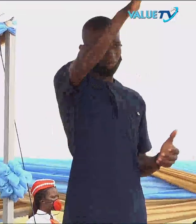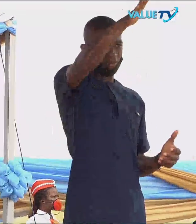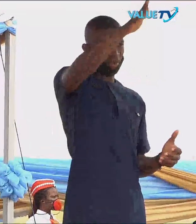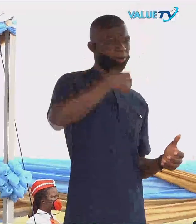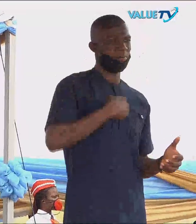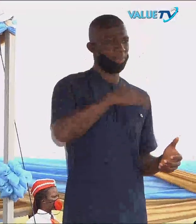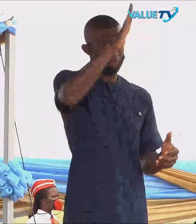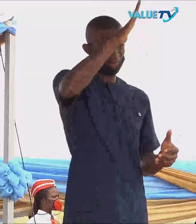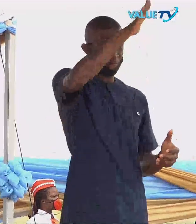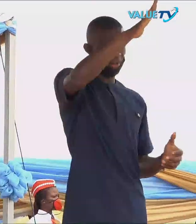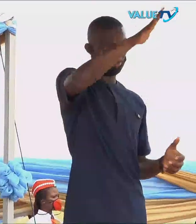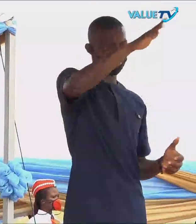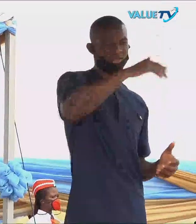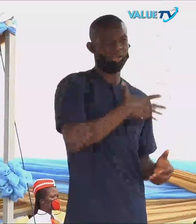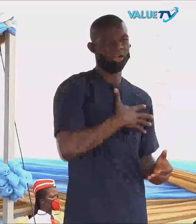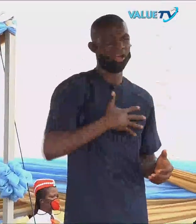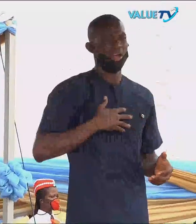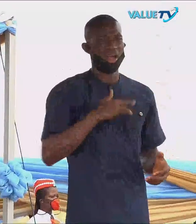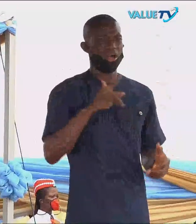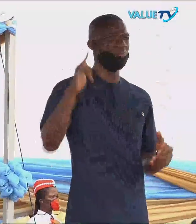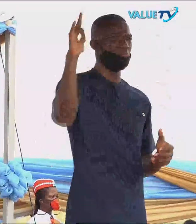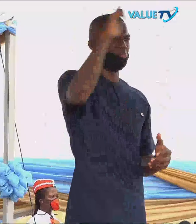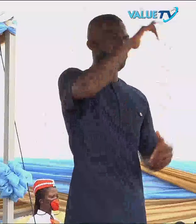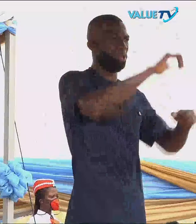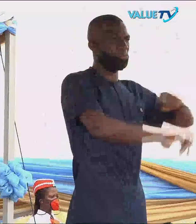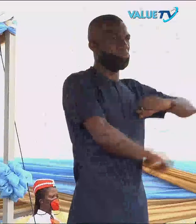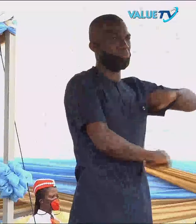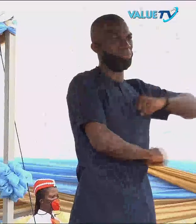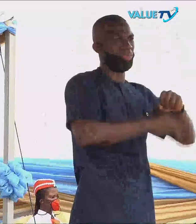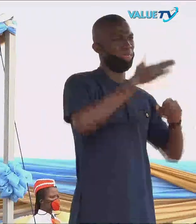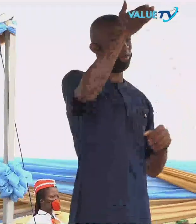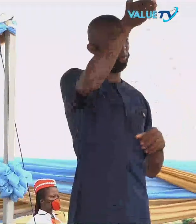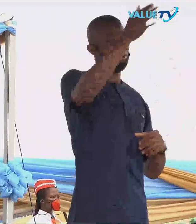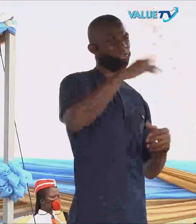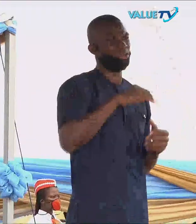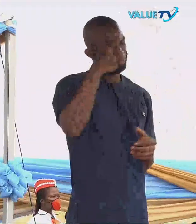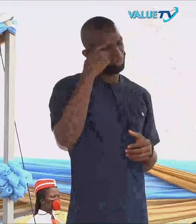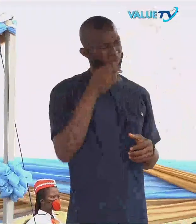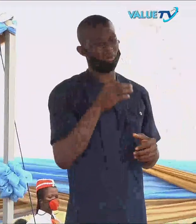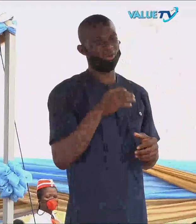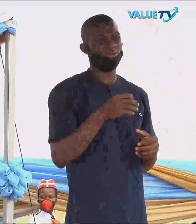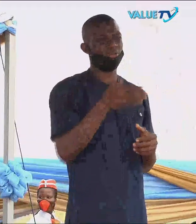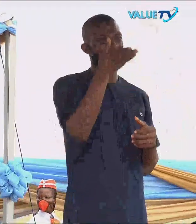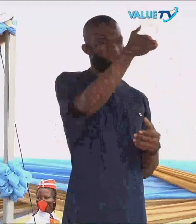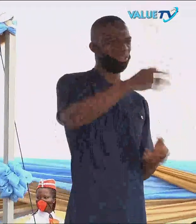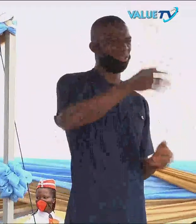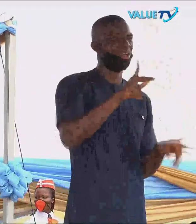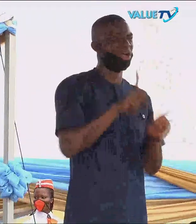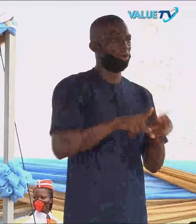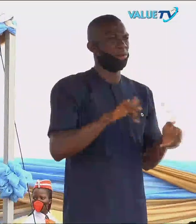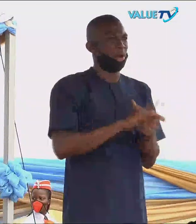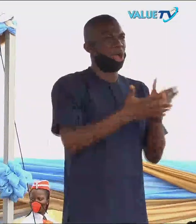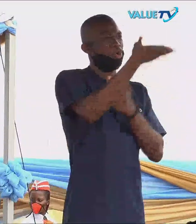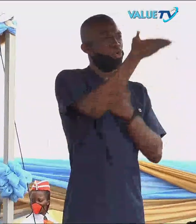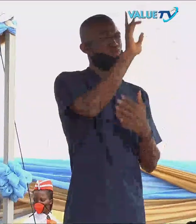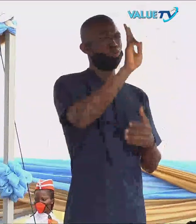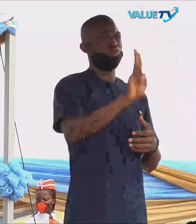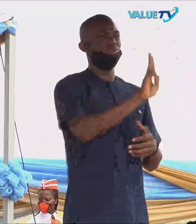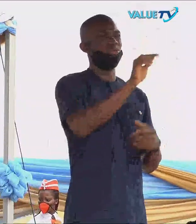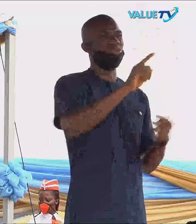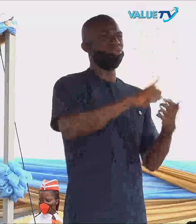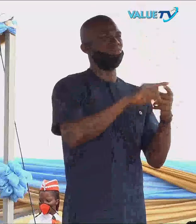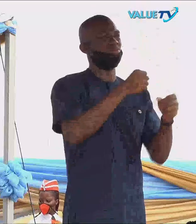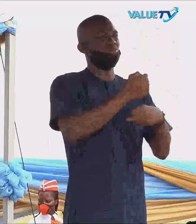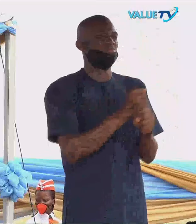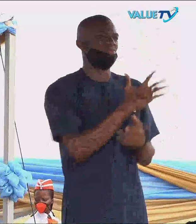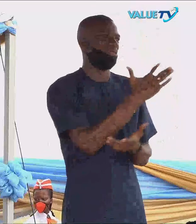father, and Air Marshal Eduok. Because they are people that God used to make some of